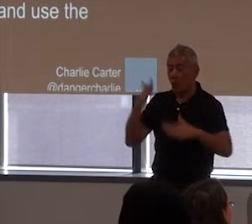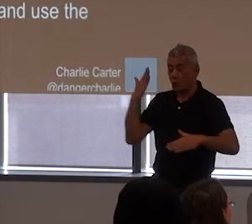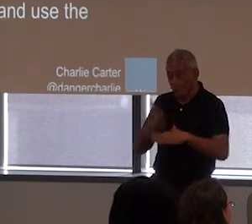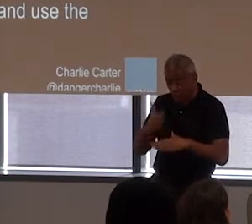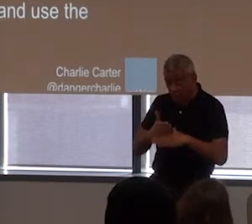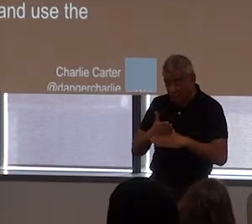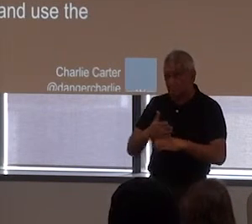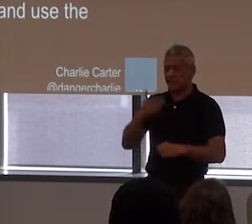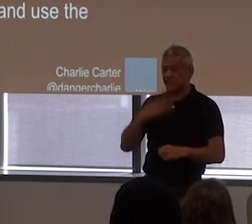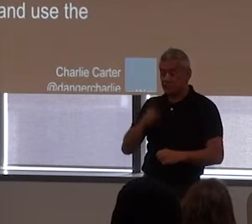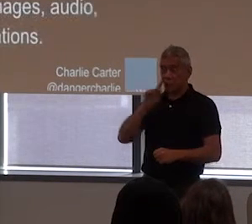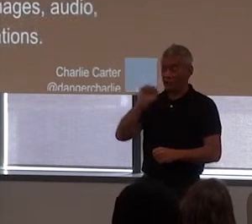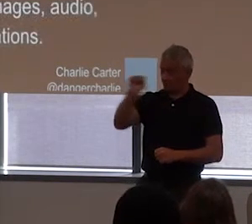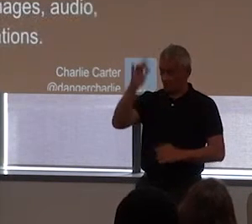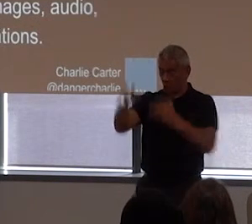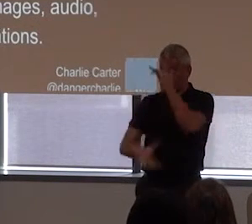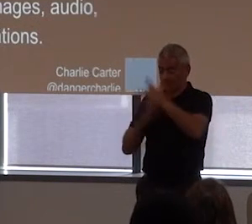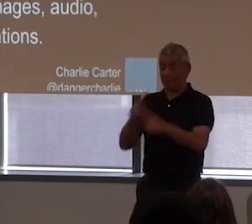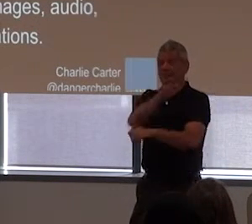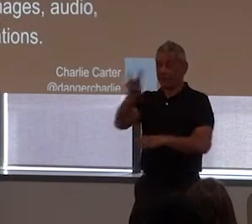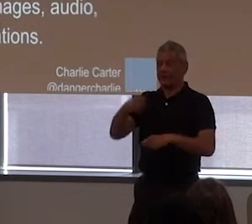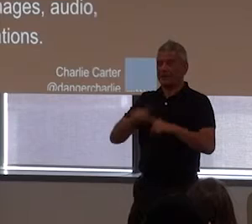That's your audience too.